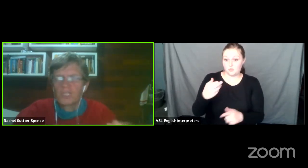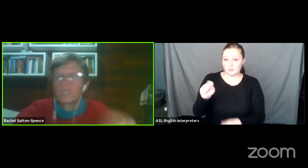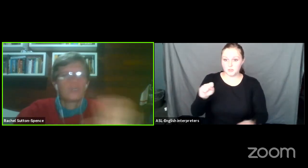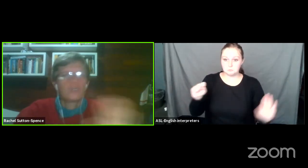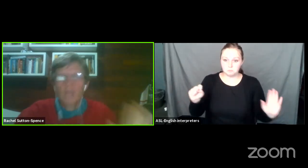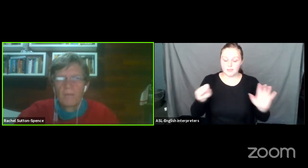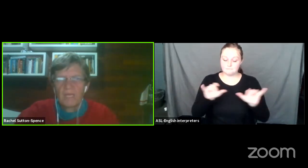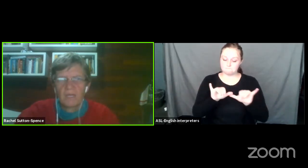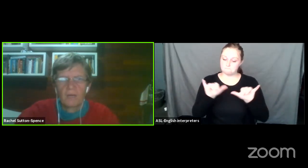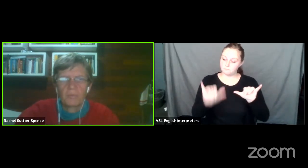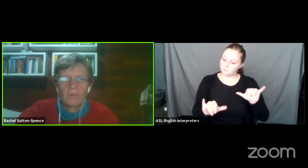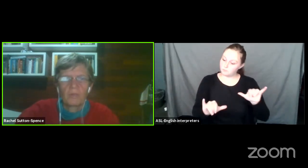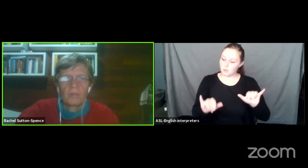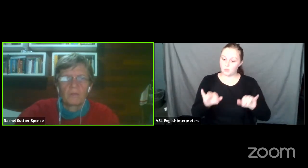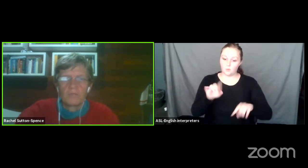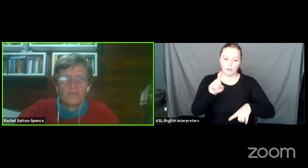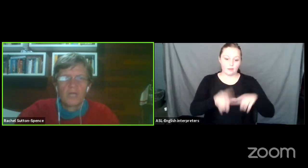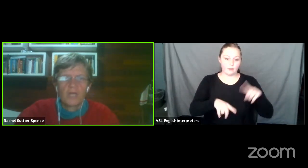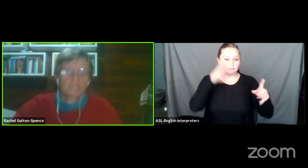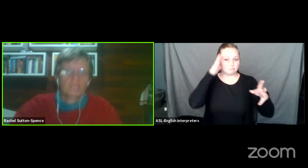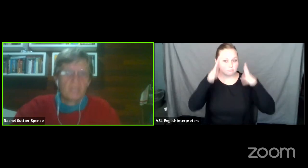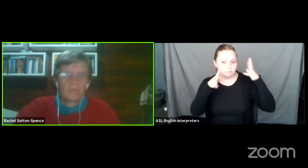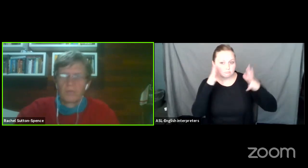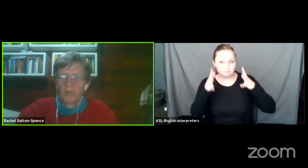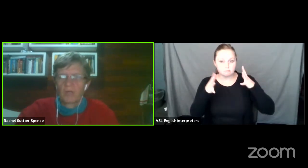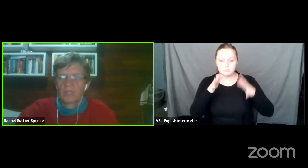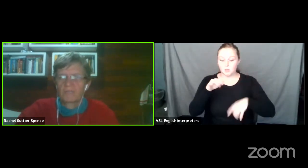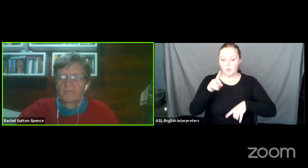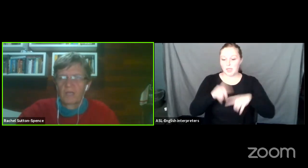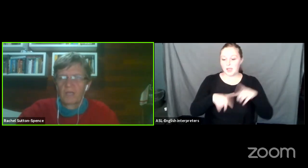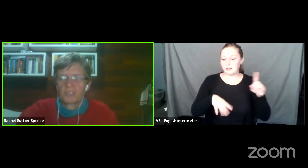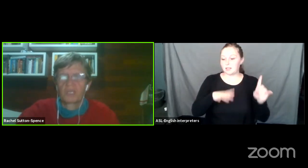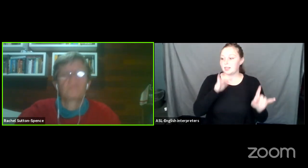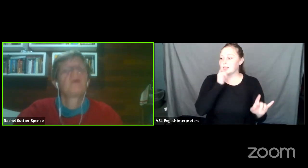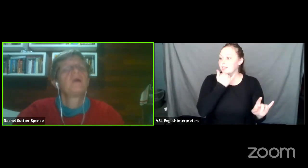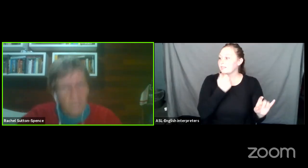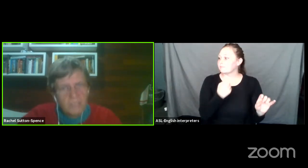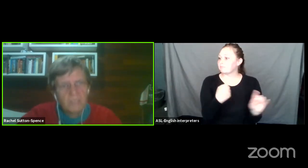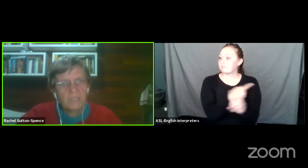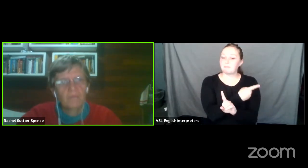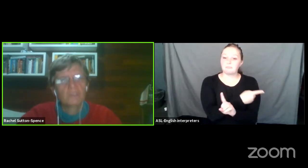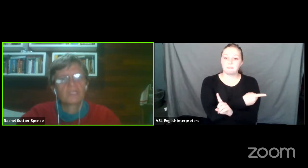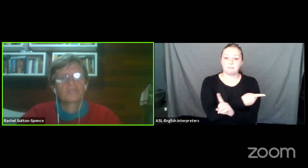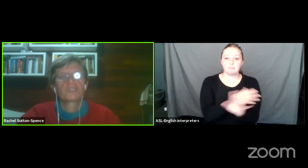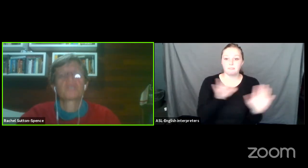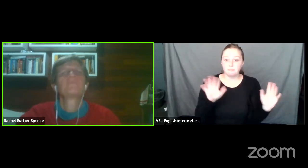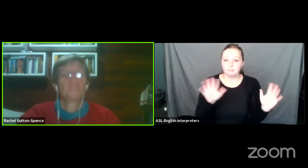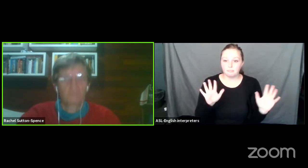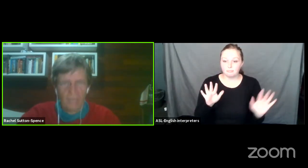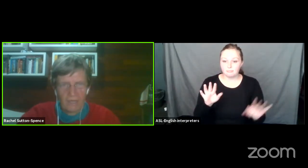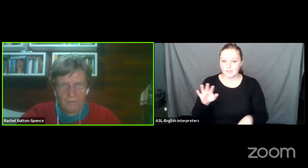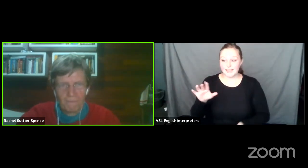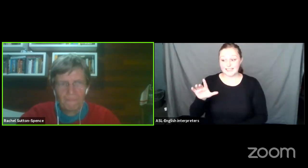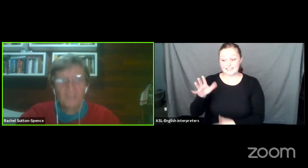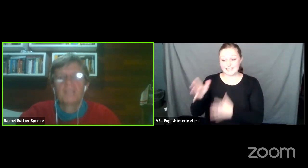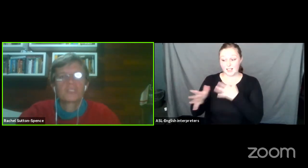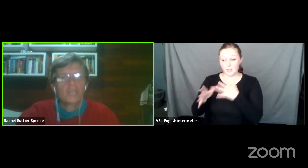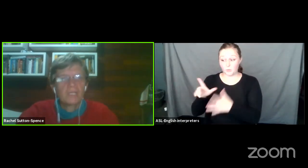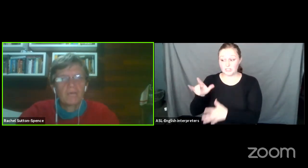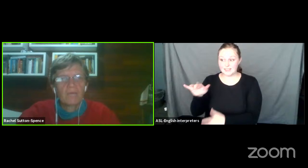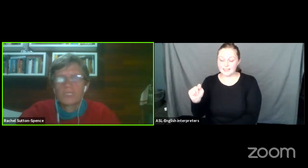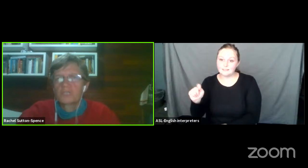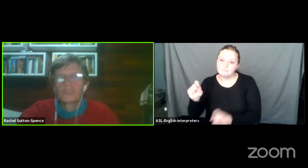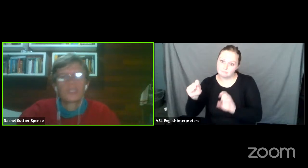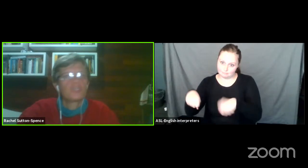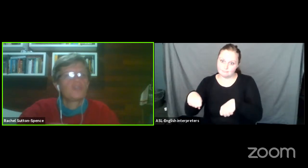no fudging. You can't make it up. You can't just make up your own classifier hand shape. And in sign language literature, you can. In